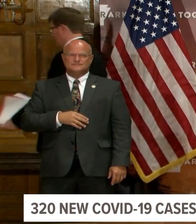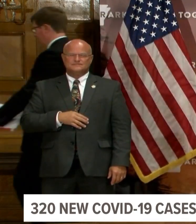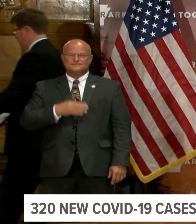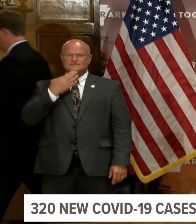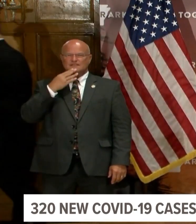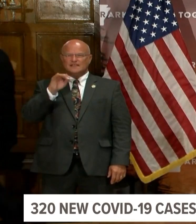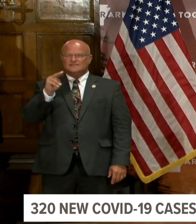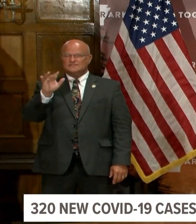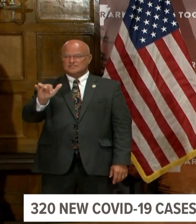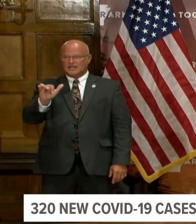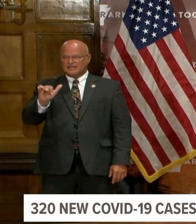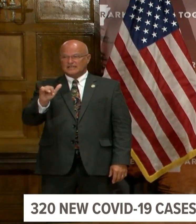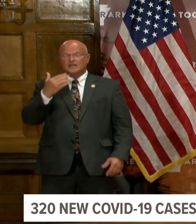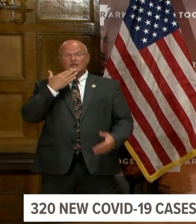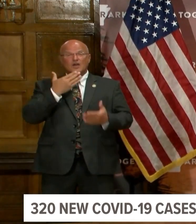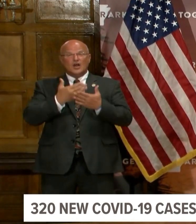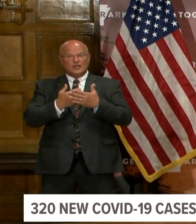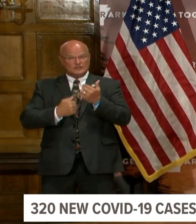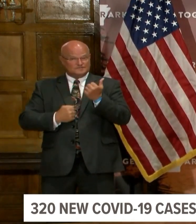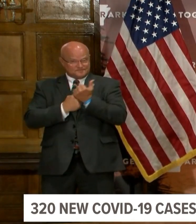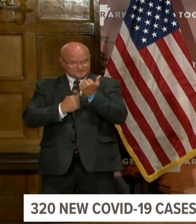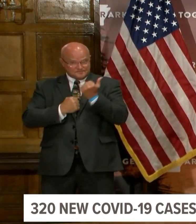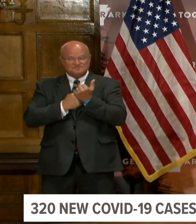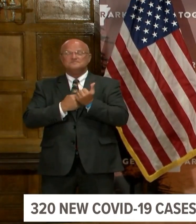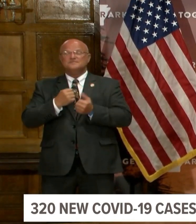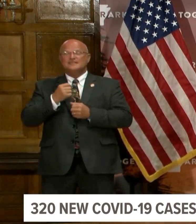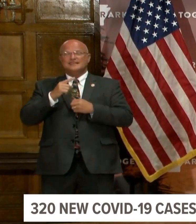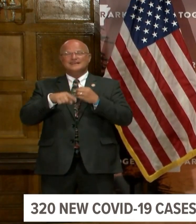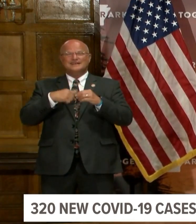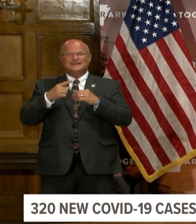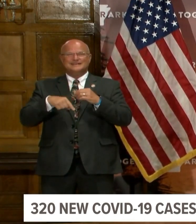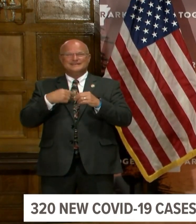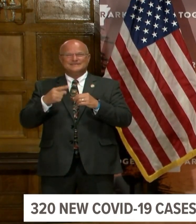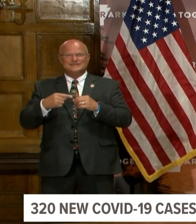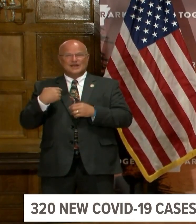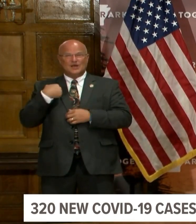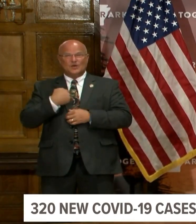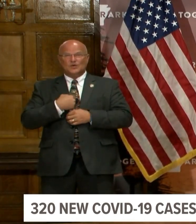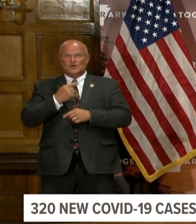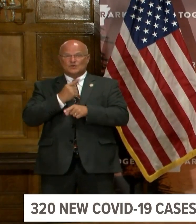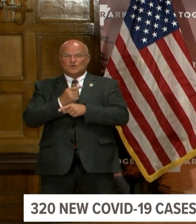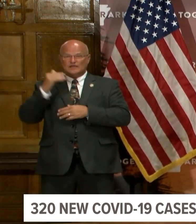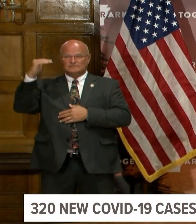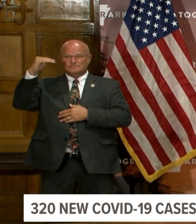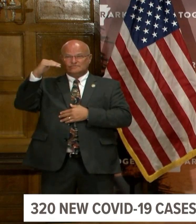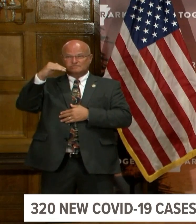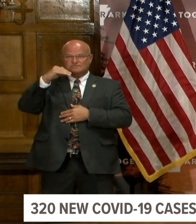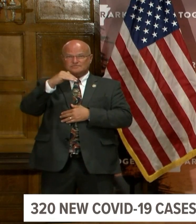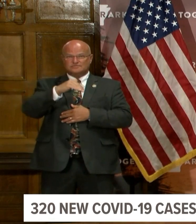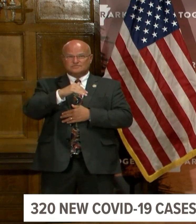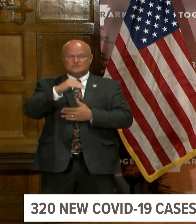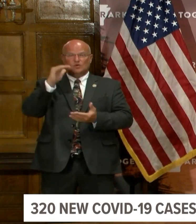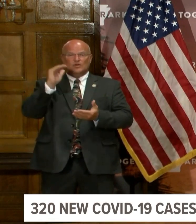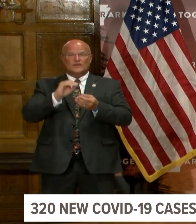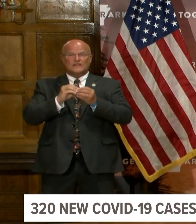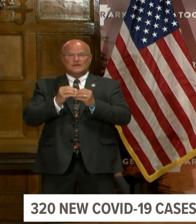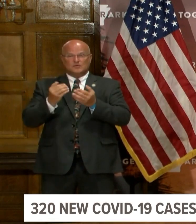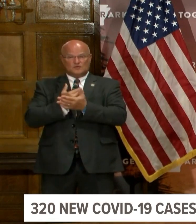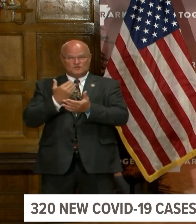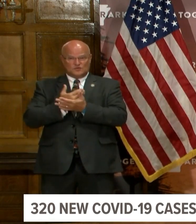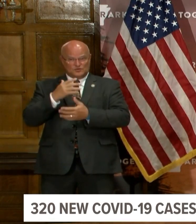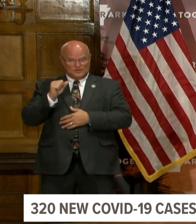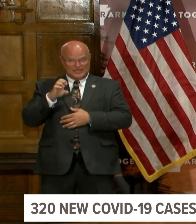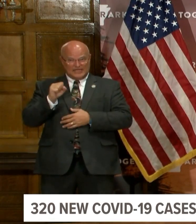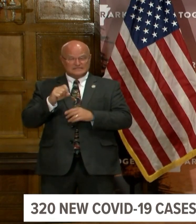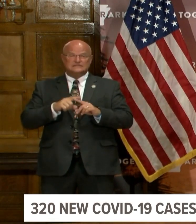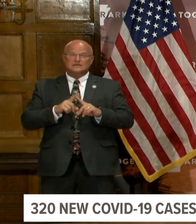Thank you, Johnny, and that's a good admonition in terms of we're going the right direction and are reducing the number of new